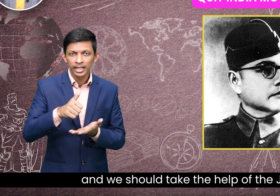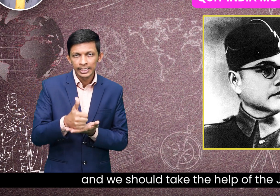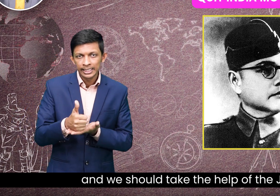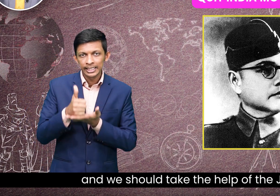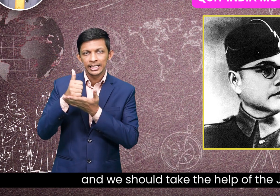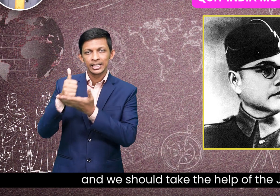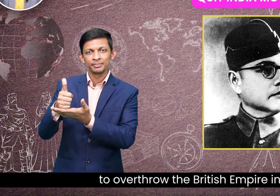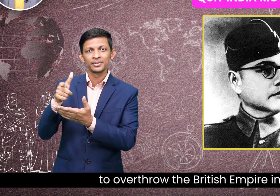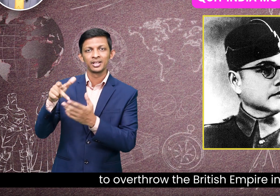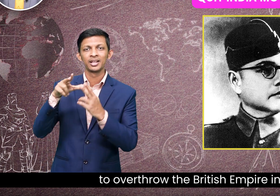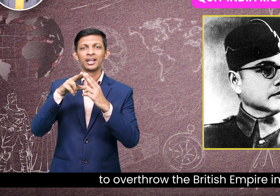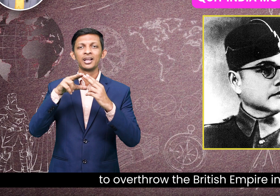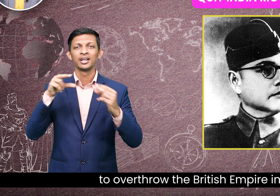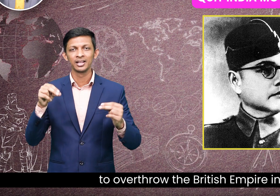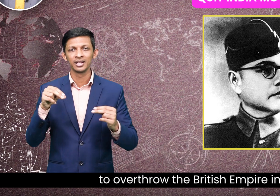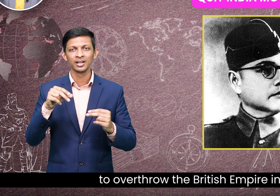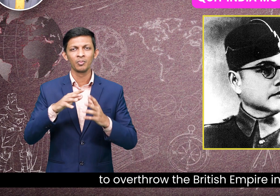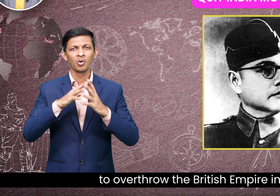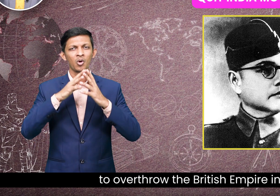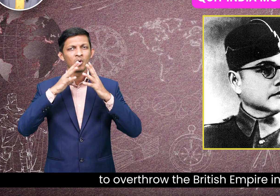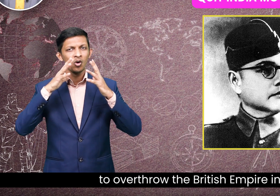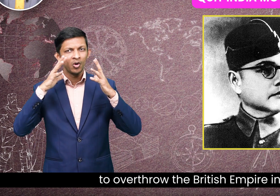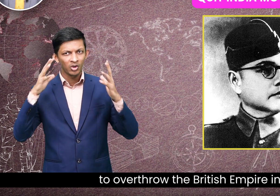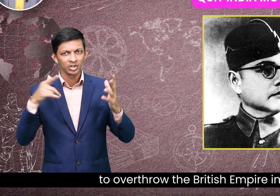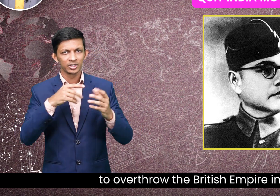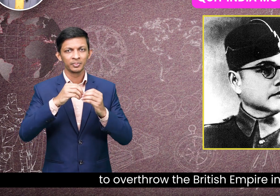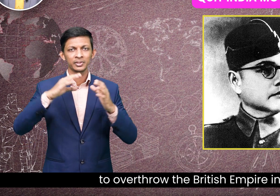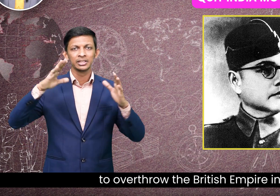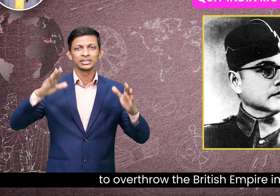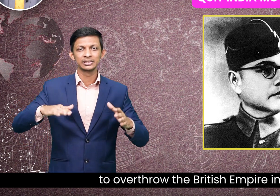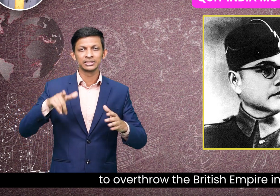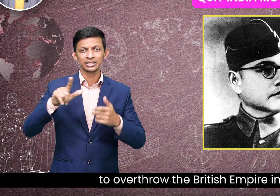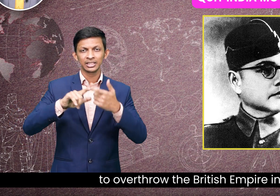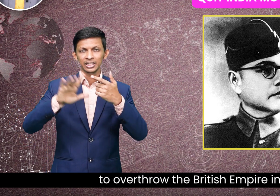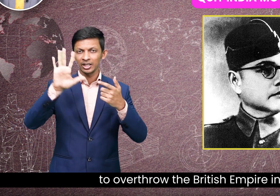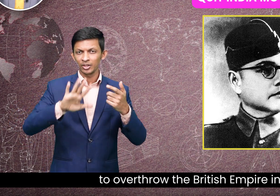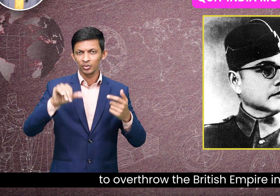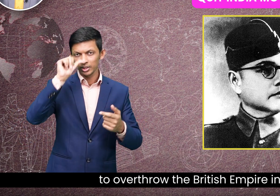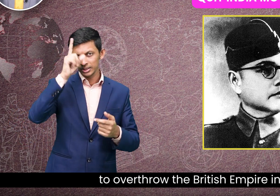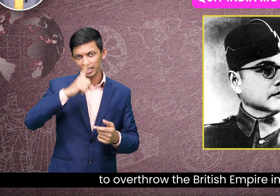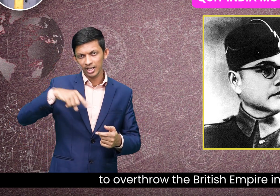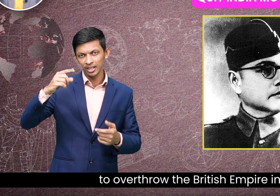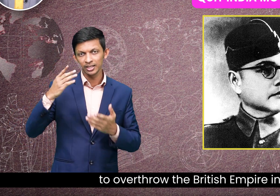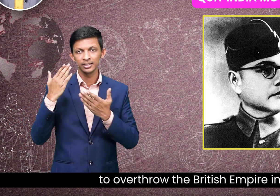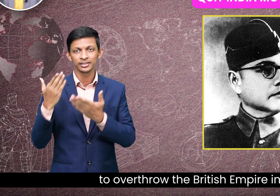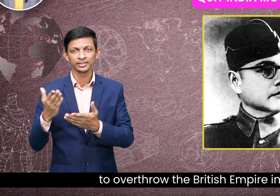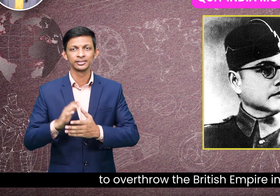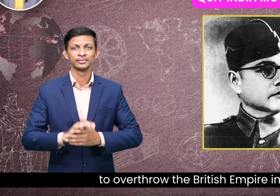the Japanese to overthrow the British Empire in India.